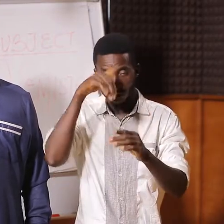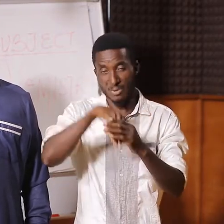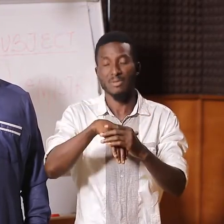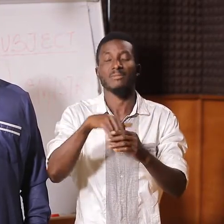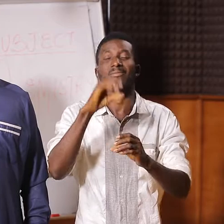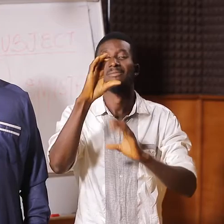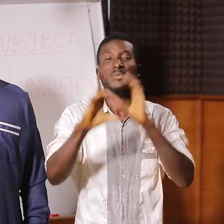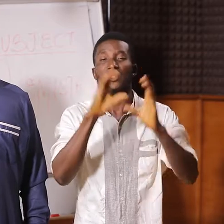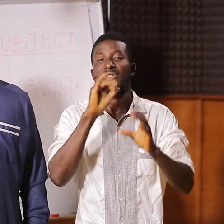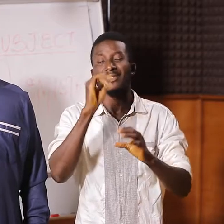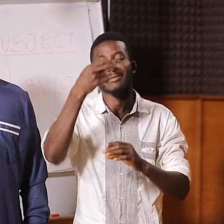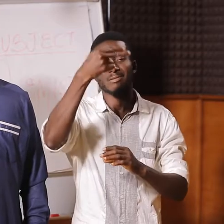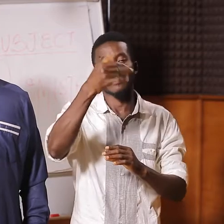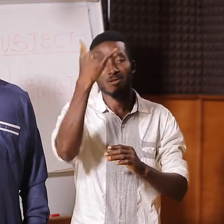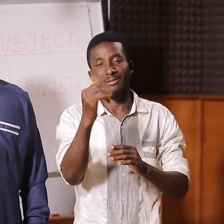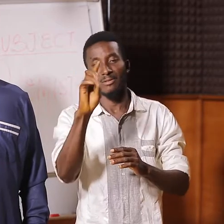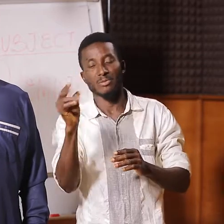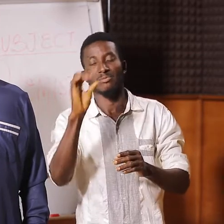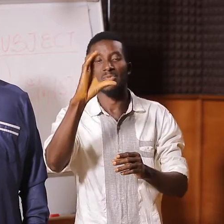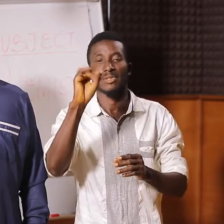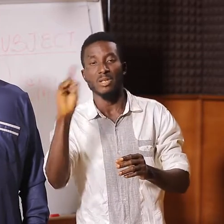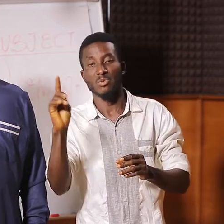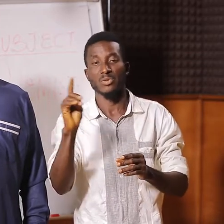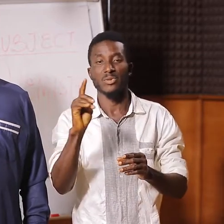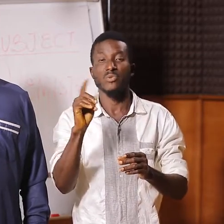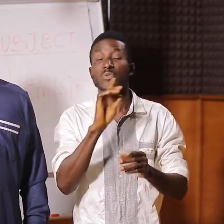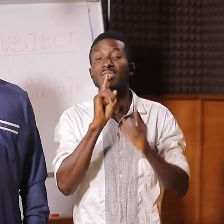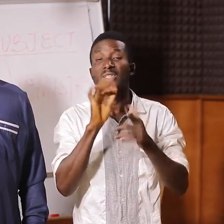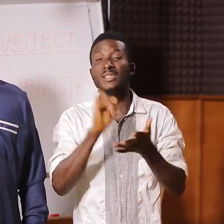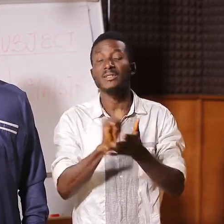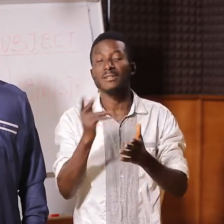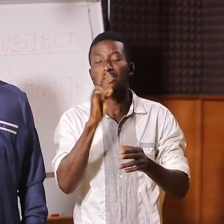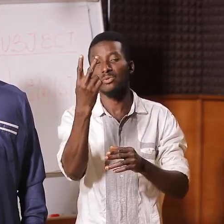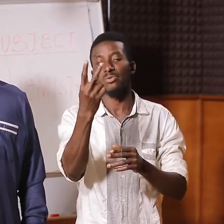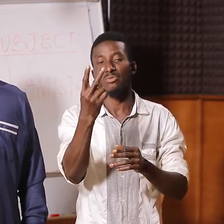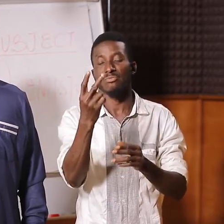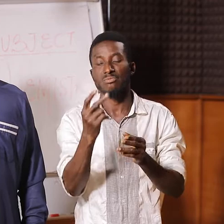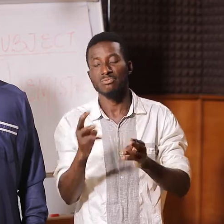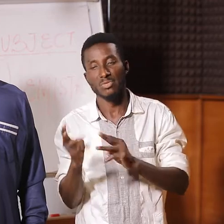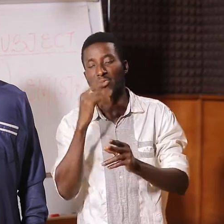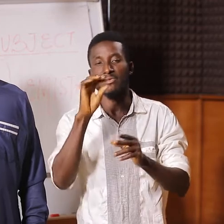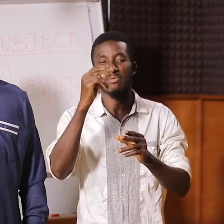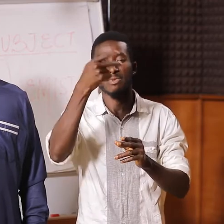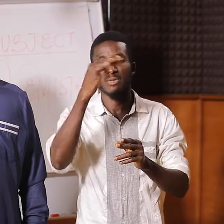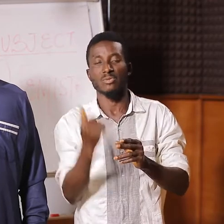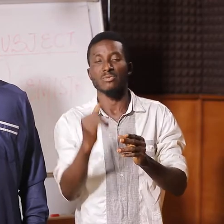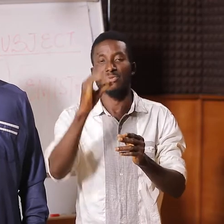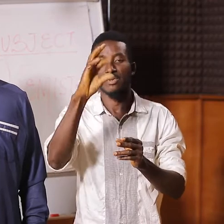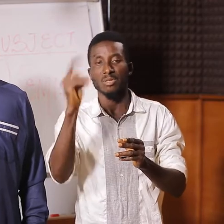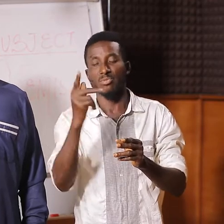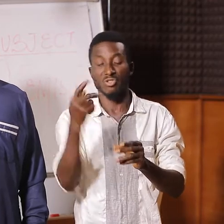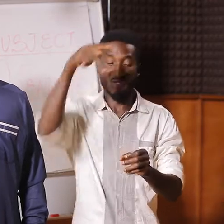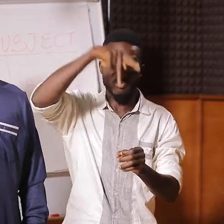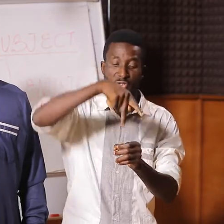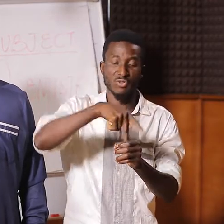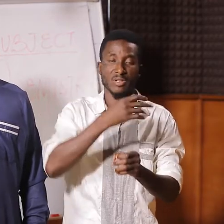chemistry is hydrocarbon, where we made mention that there are two major sources of hydrocarbon, the